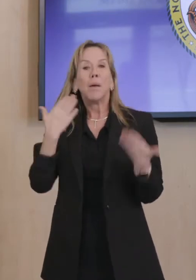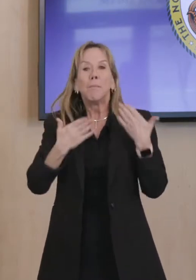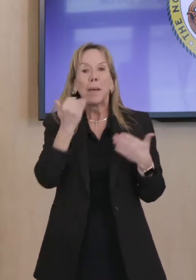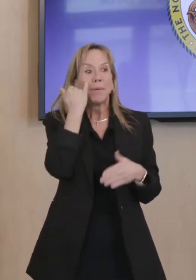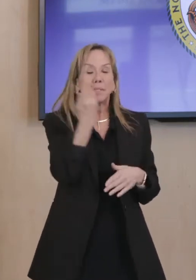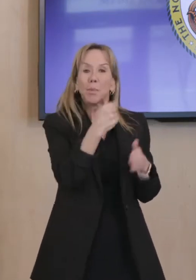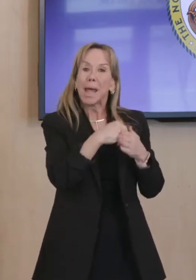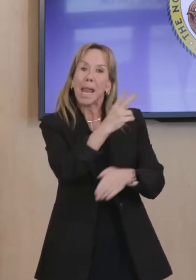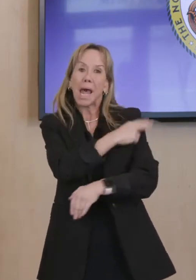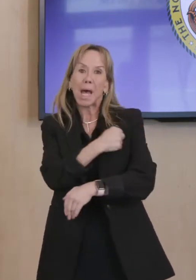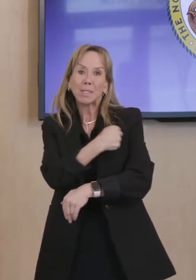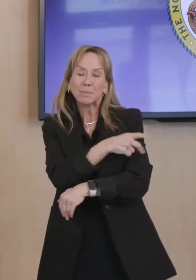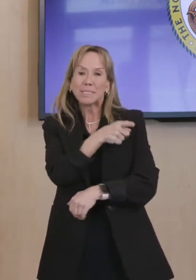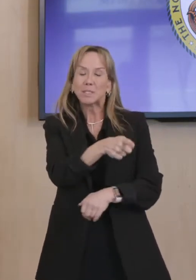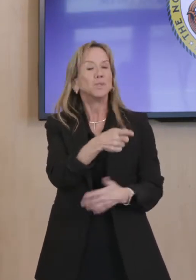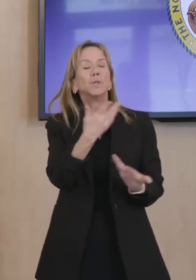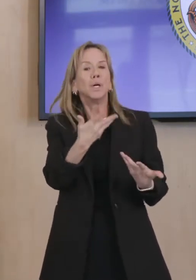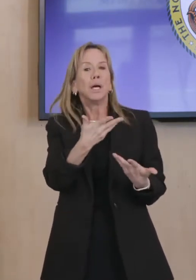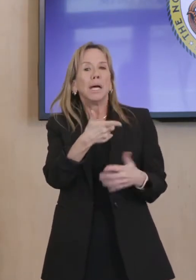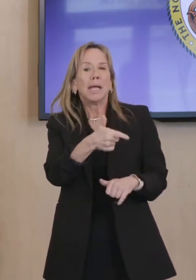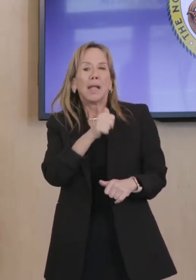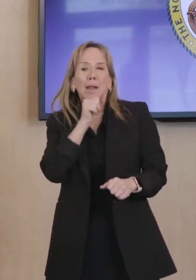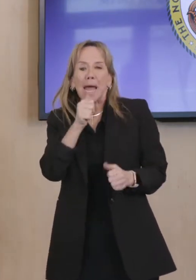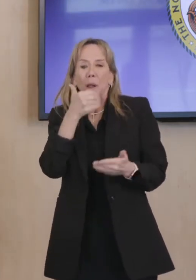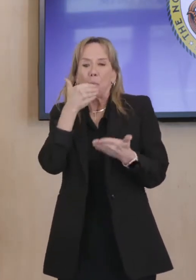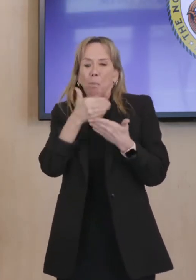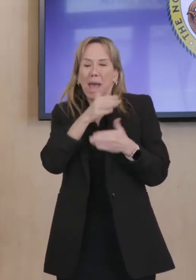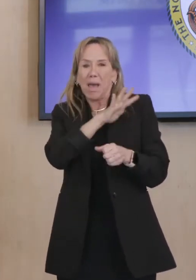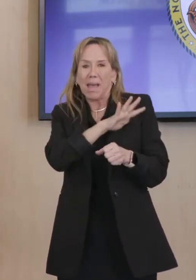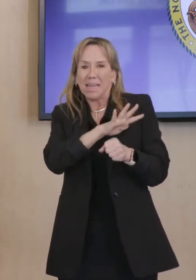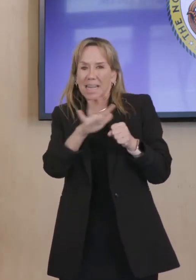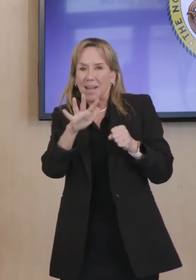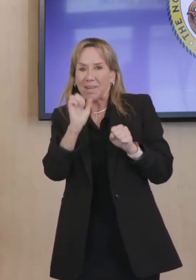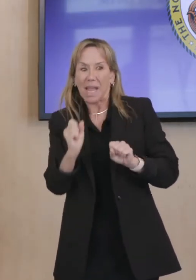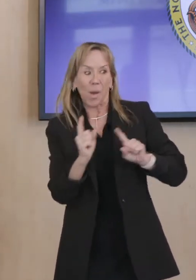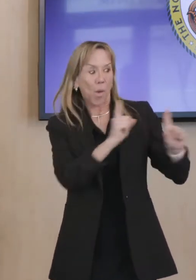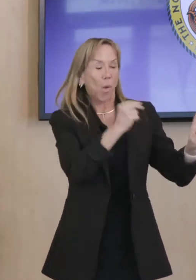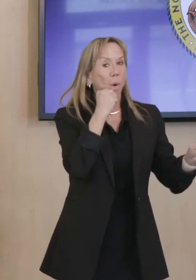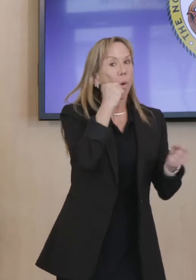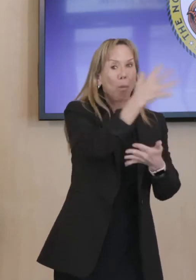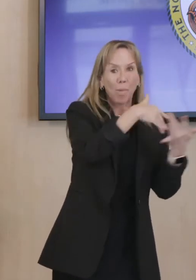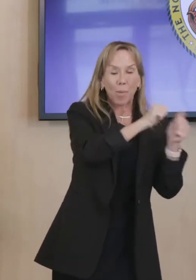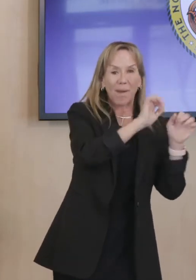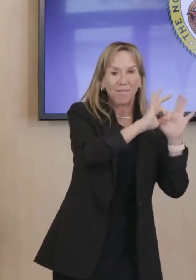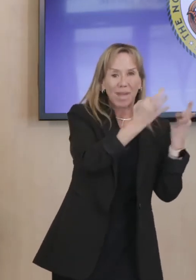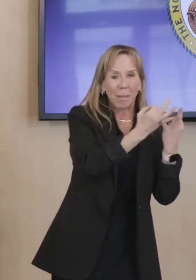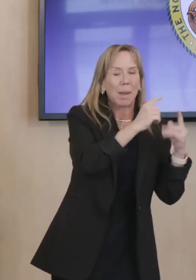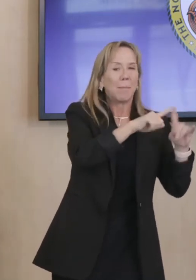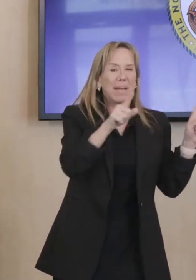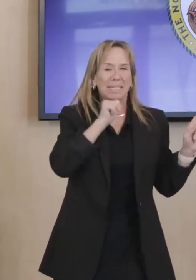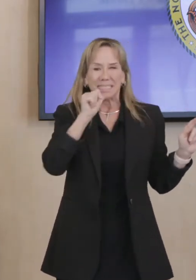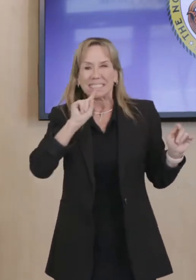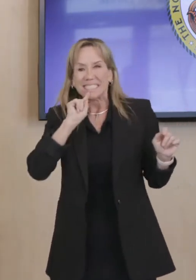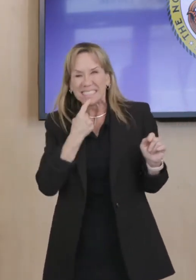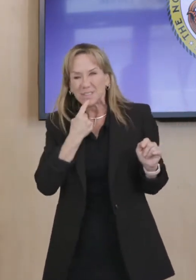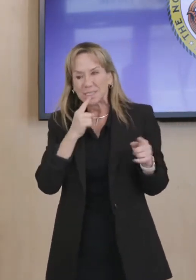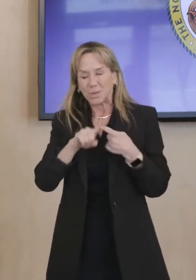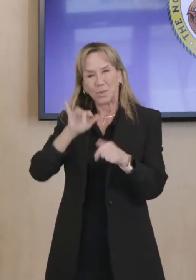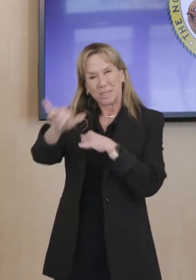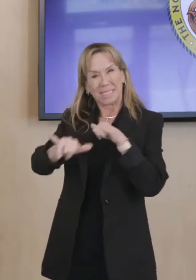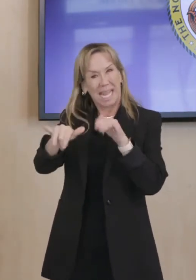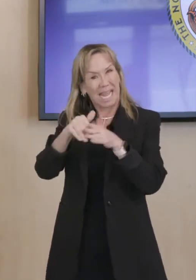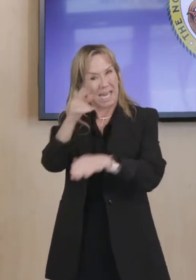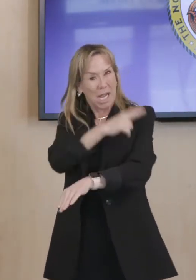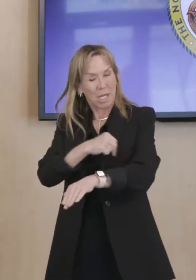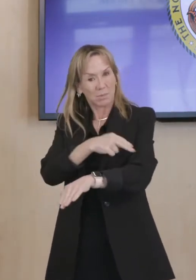go home but doesn't need to be in the hospital. As we can potentially open new rooms that transfers folks out of a hospital, that is a room that could